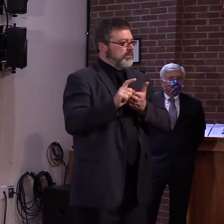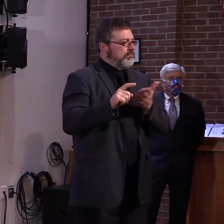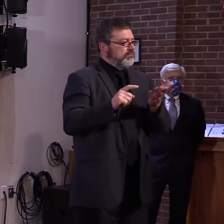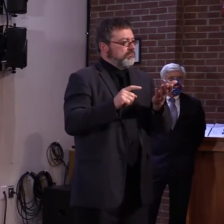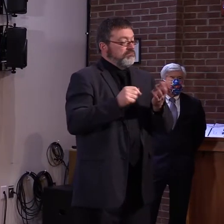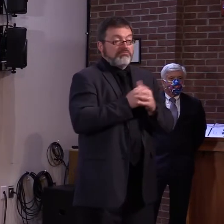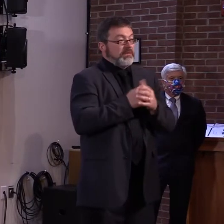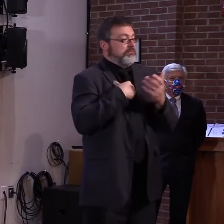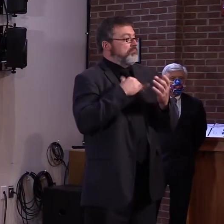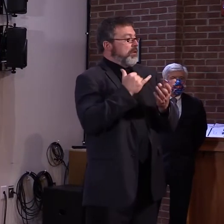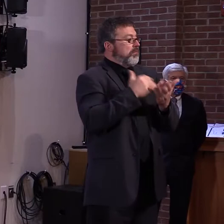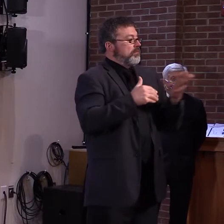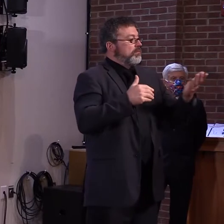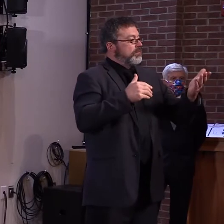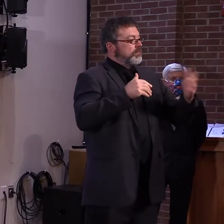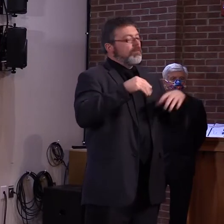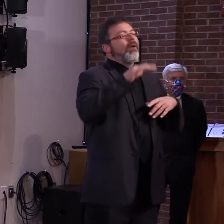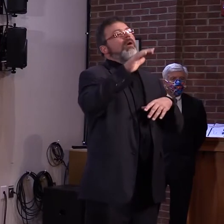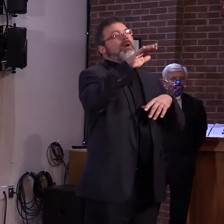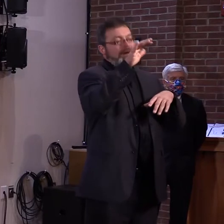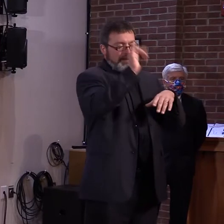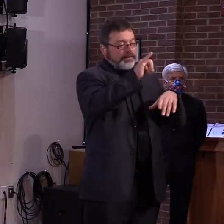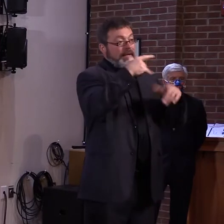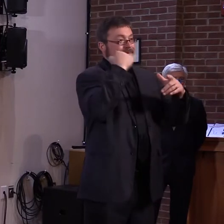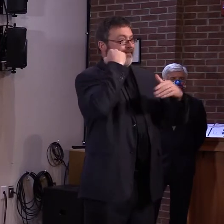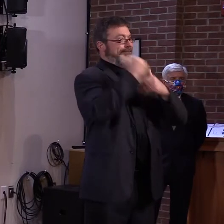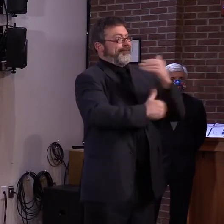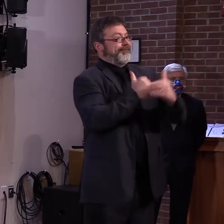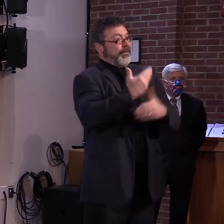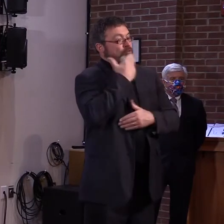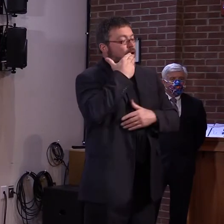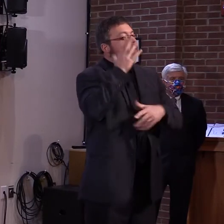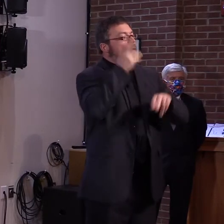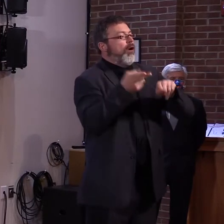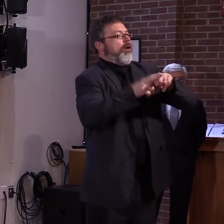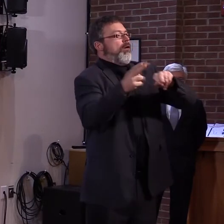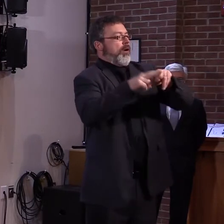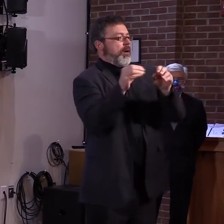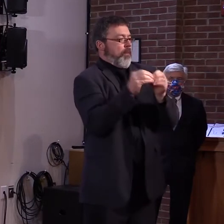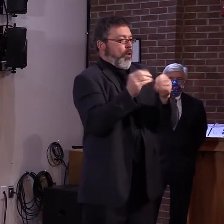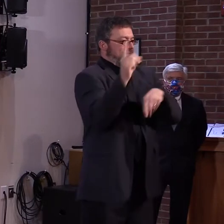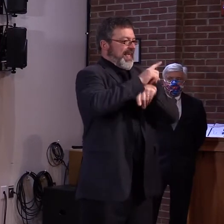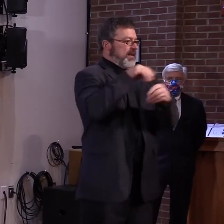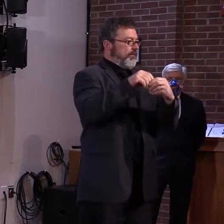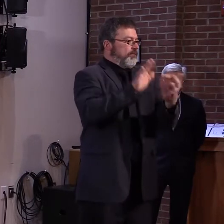I guess, is the Vermont NEA putting politics ahead of the kids?